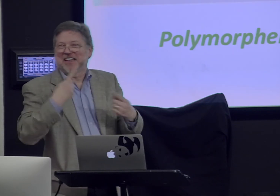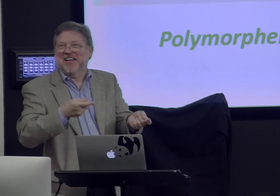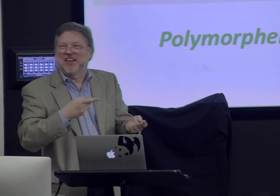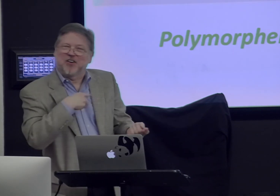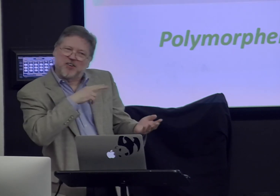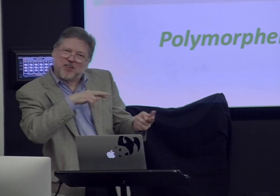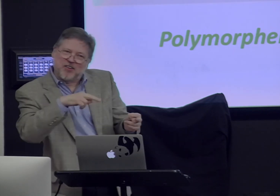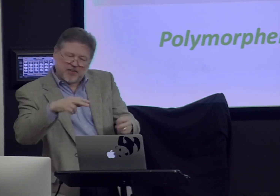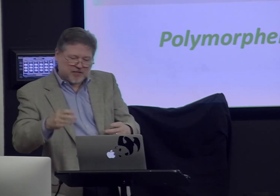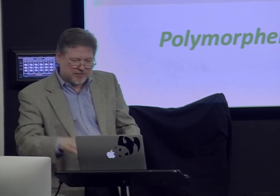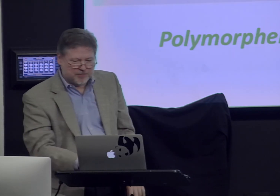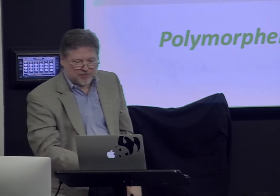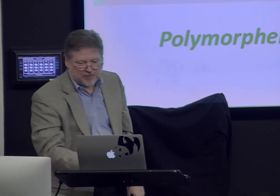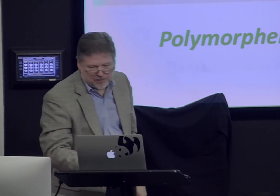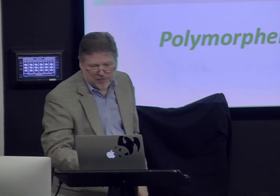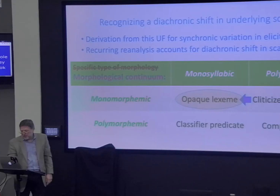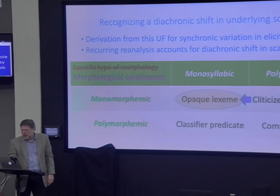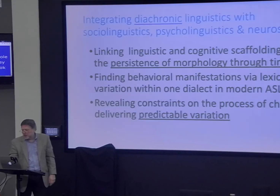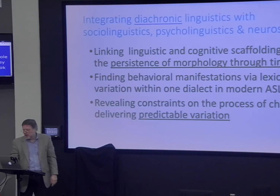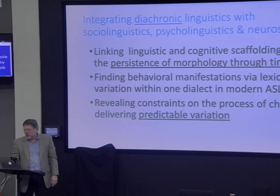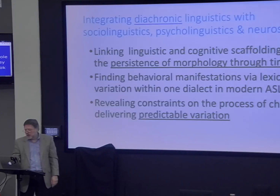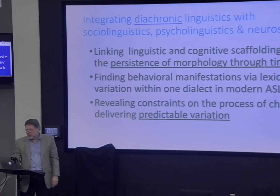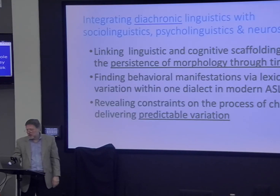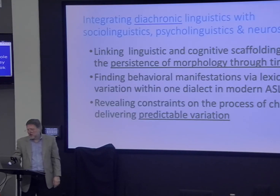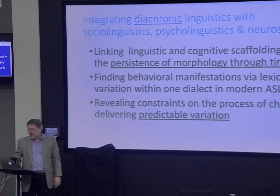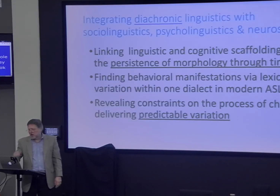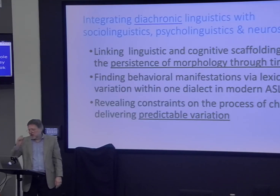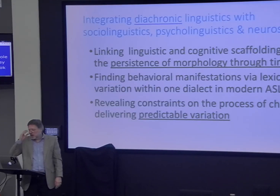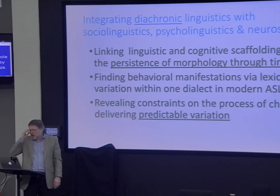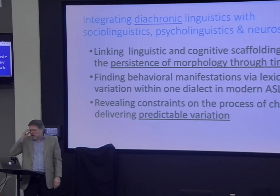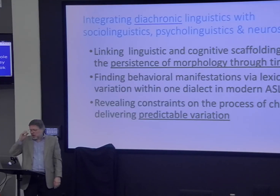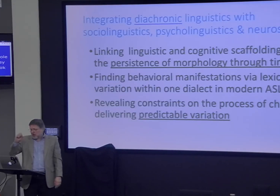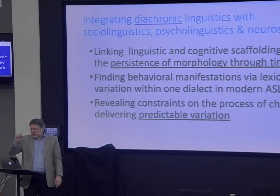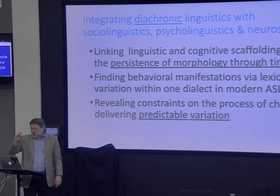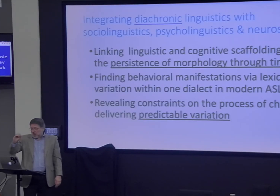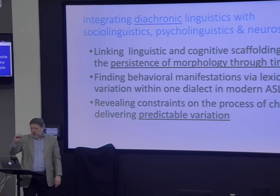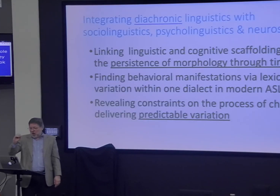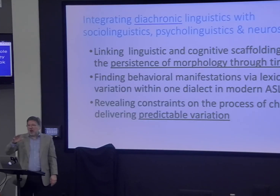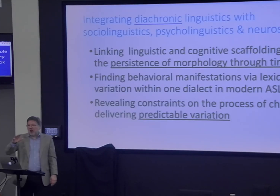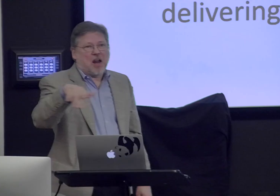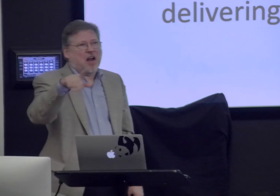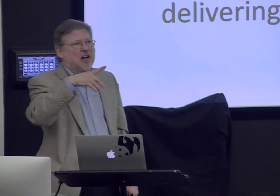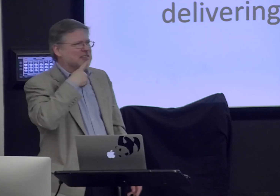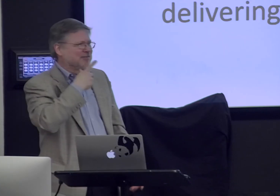So again, this is my attempt to try to organize all of the data that I've come across in the most recent years of my work.